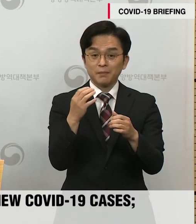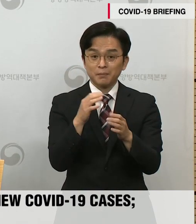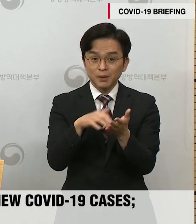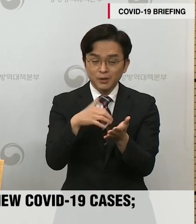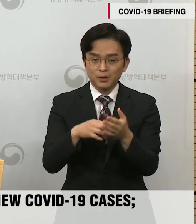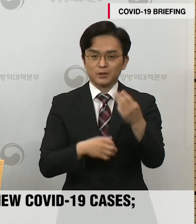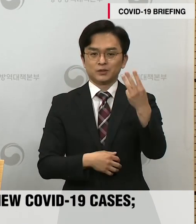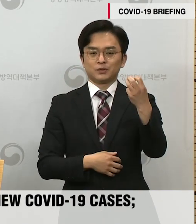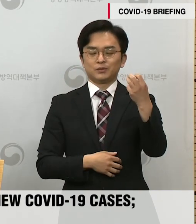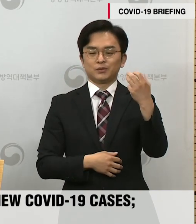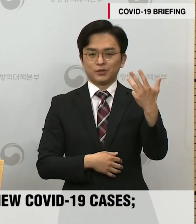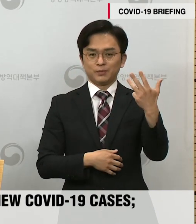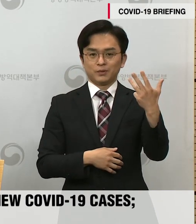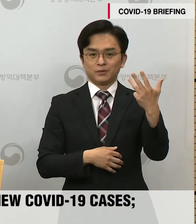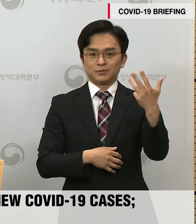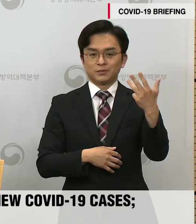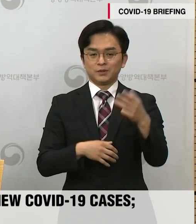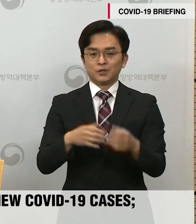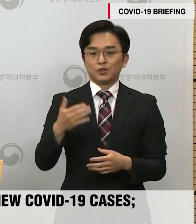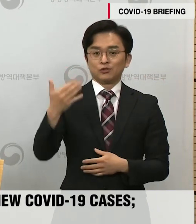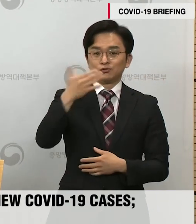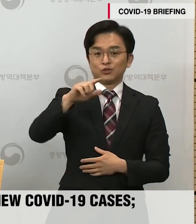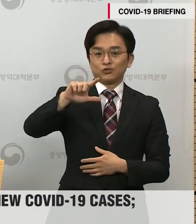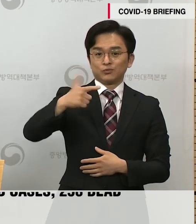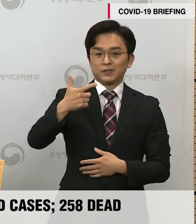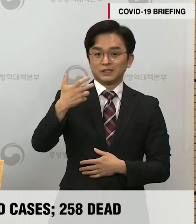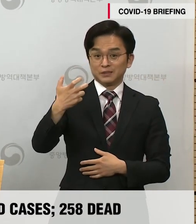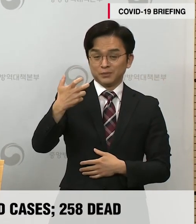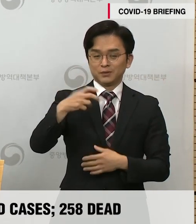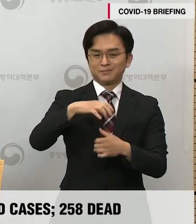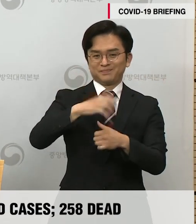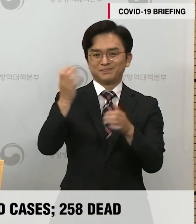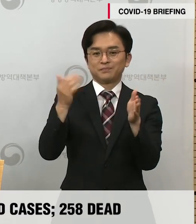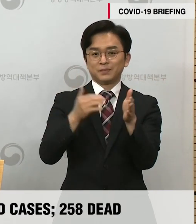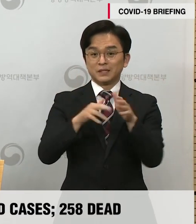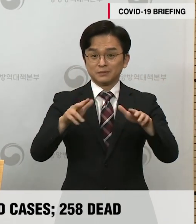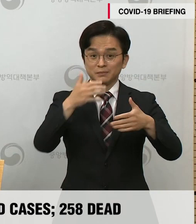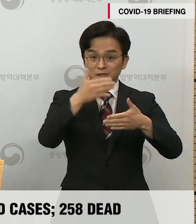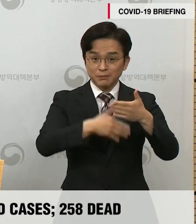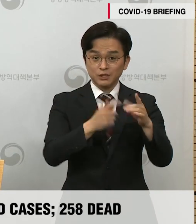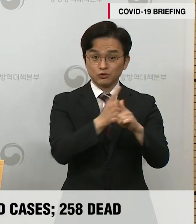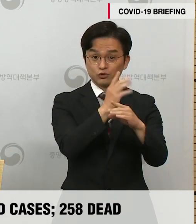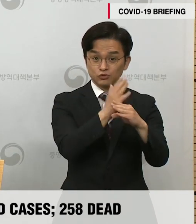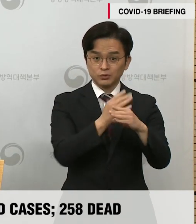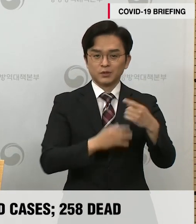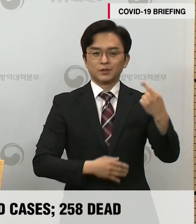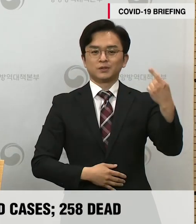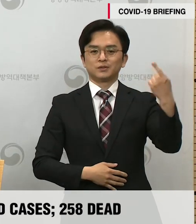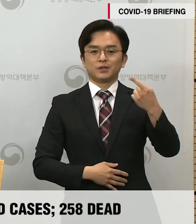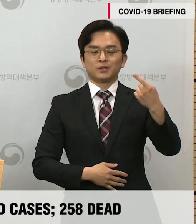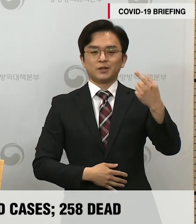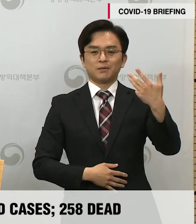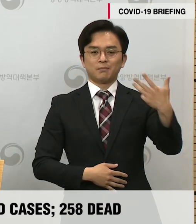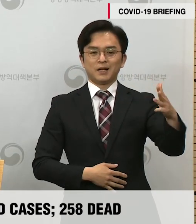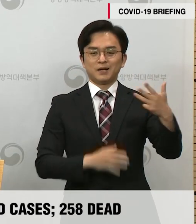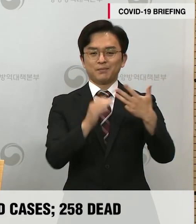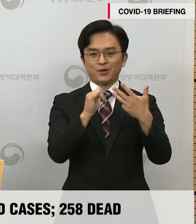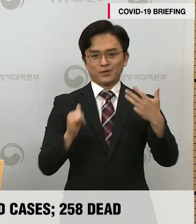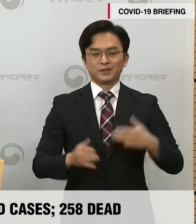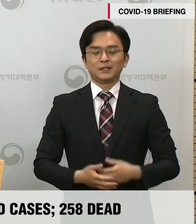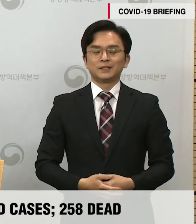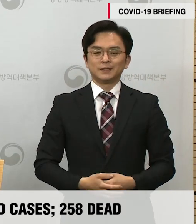And 38 more people have been discharged, and the total stands at 9,670, and a total